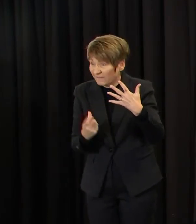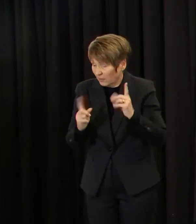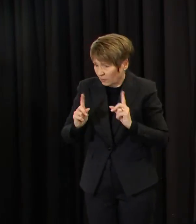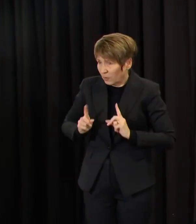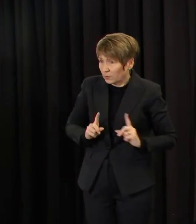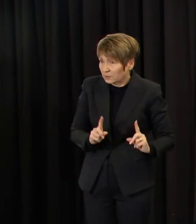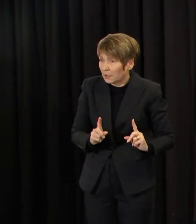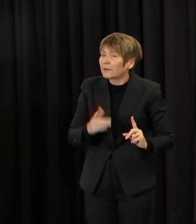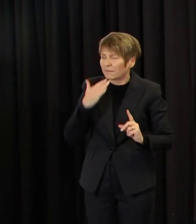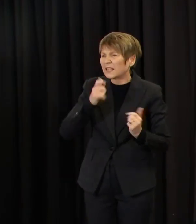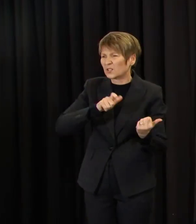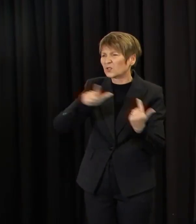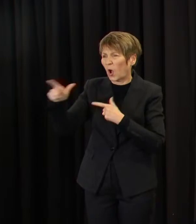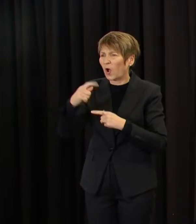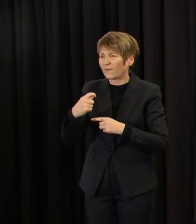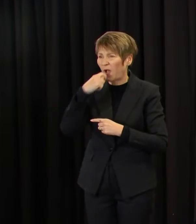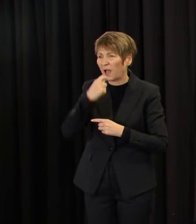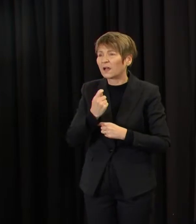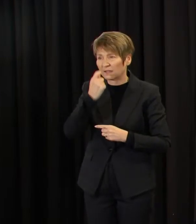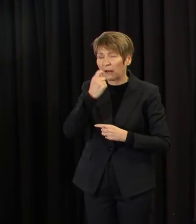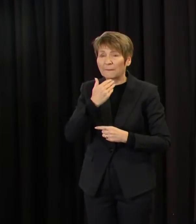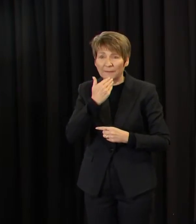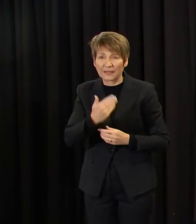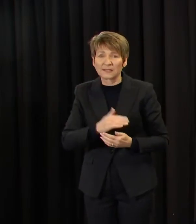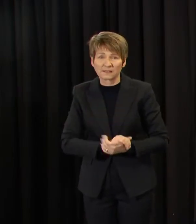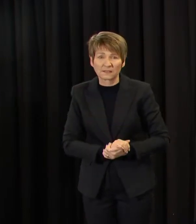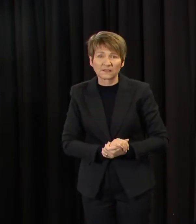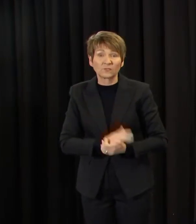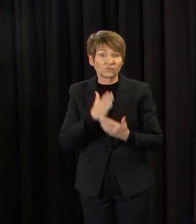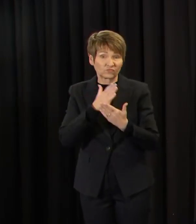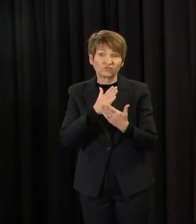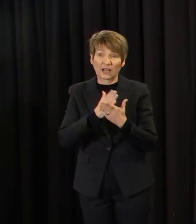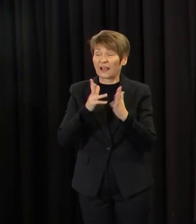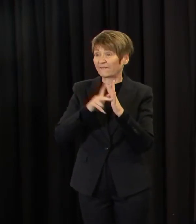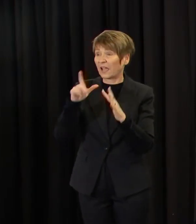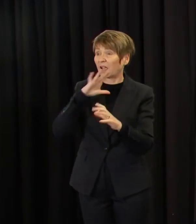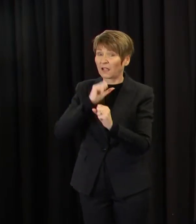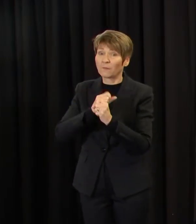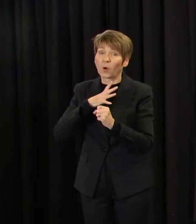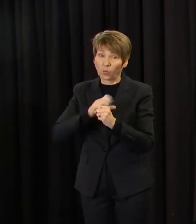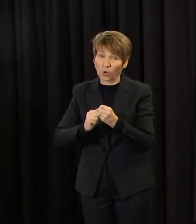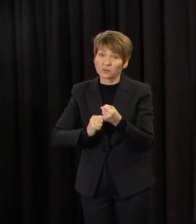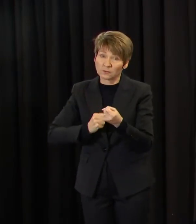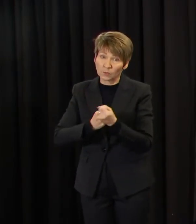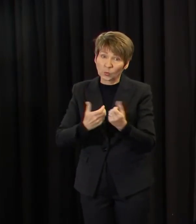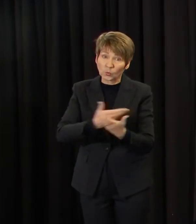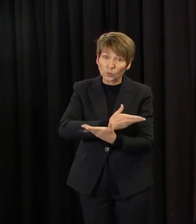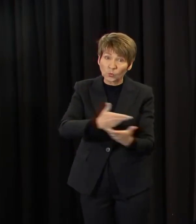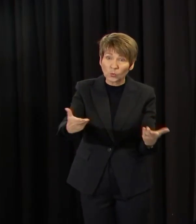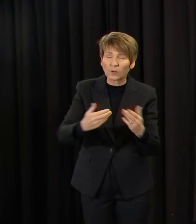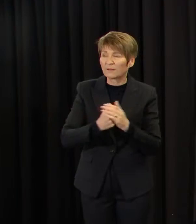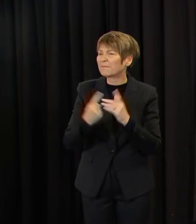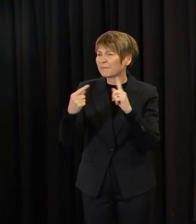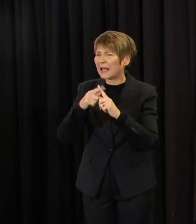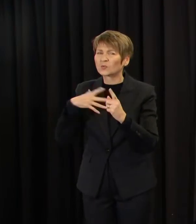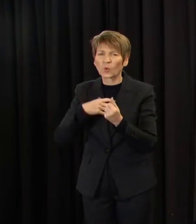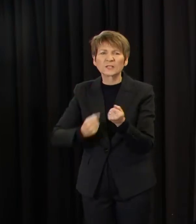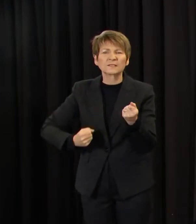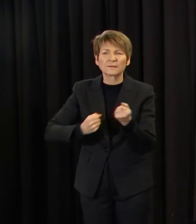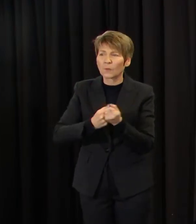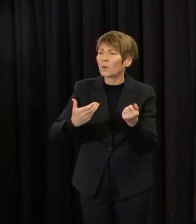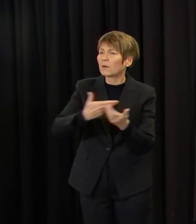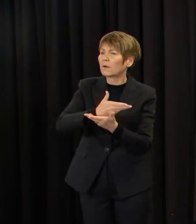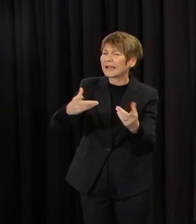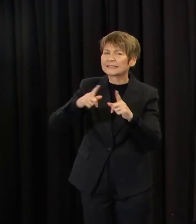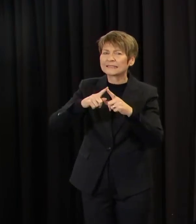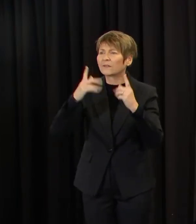have with you, for the way in which you use the trusted position that you have in the community to promote messages and behaviour